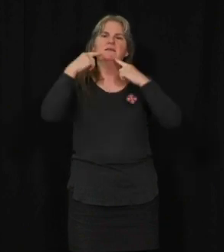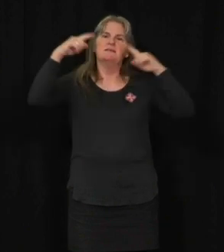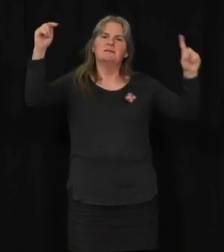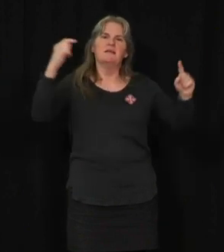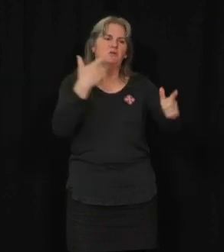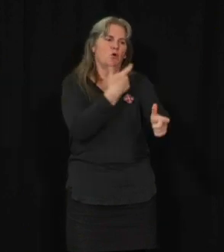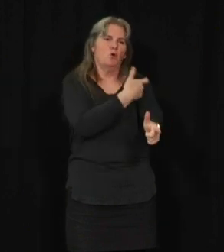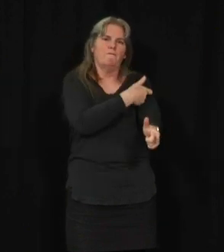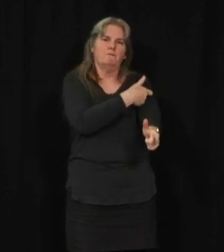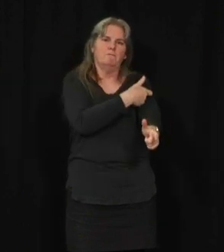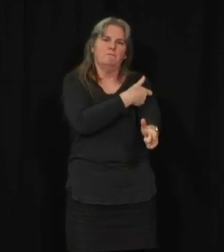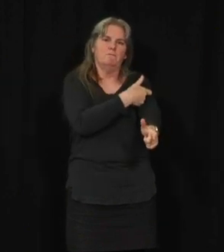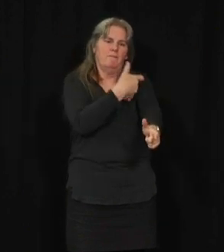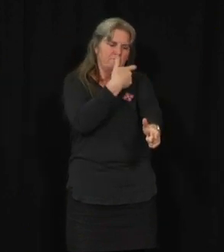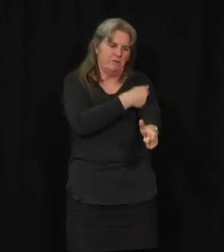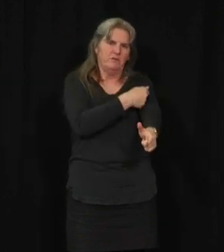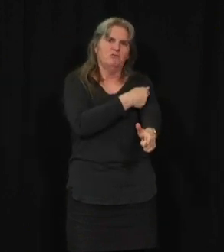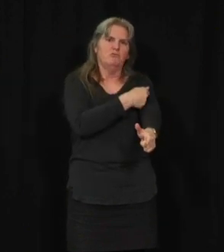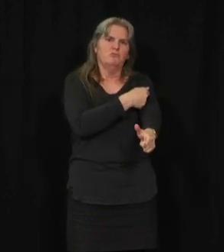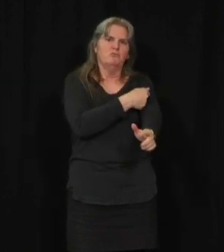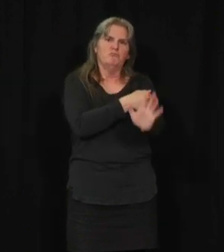and in territory.